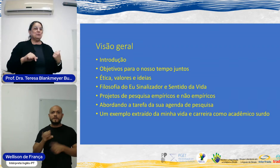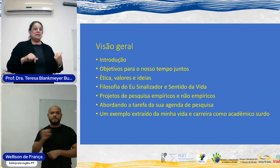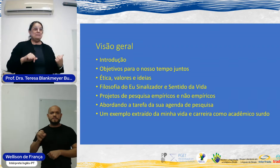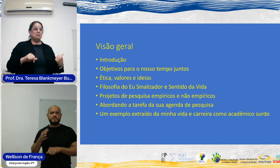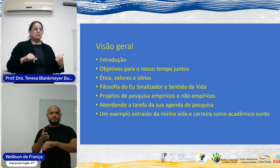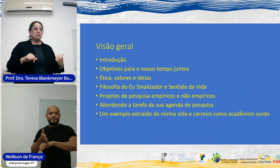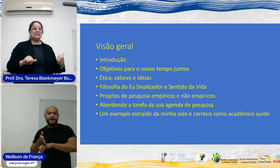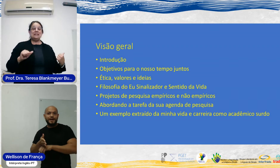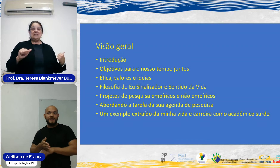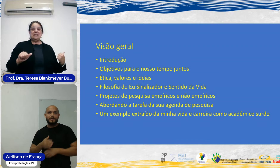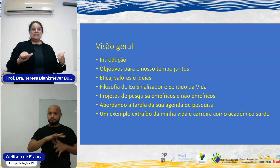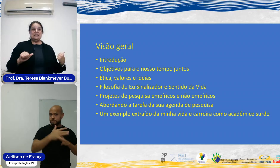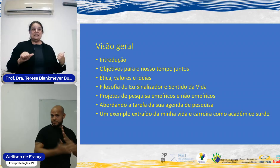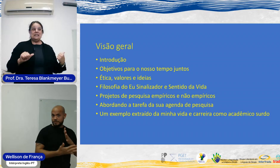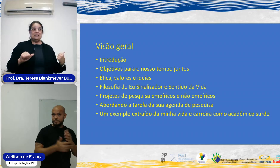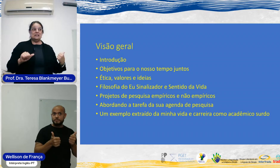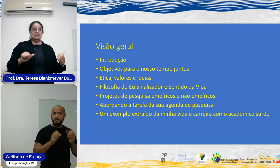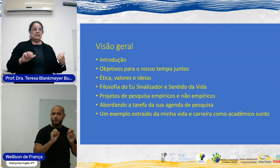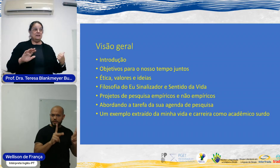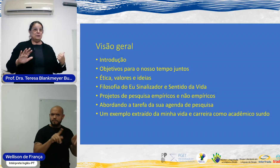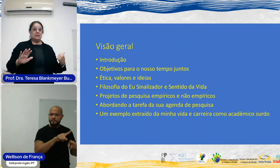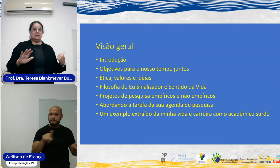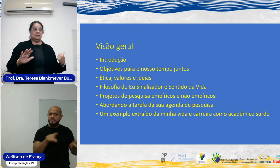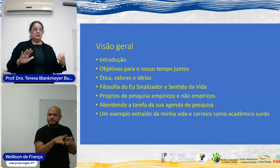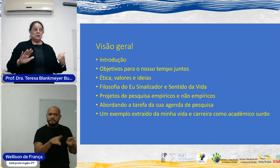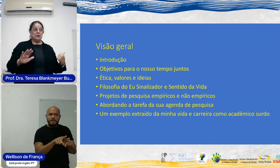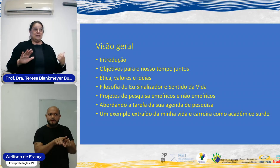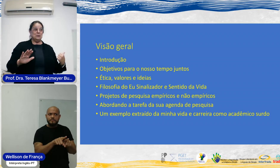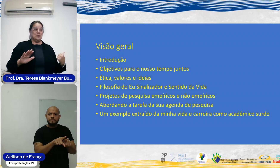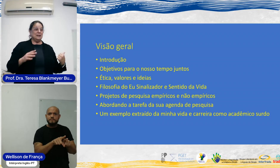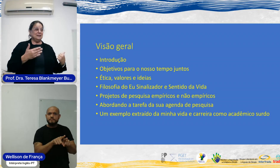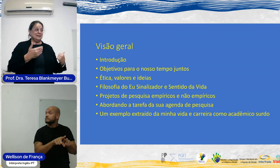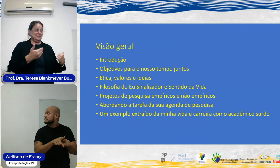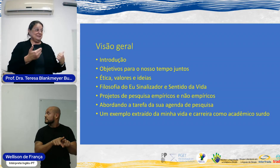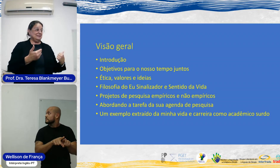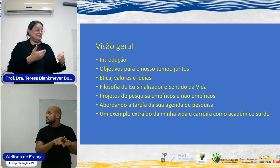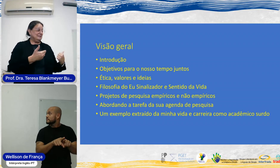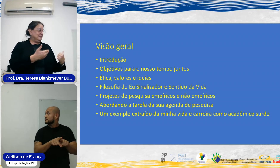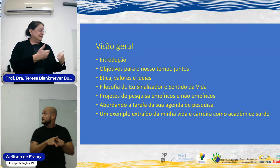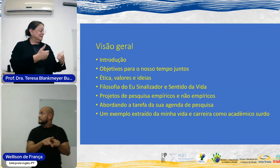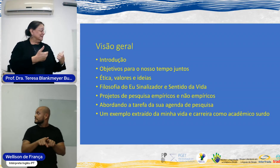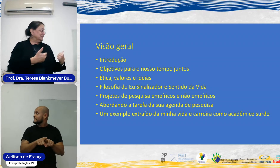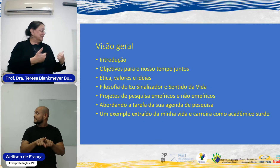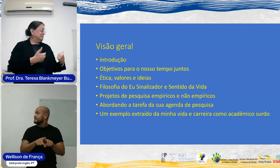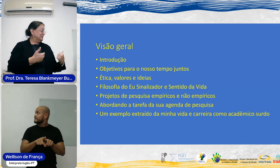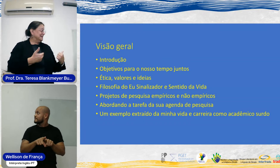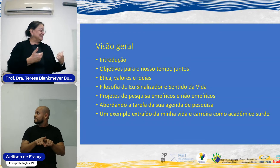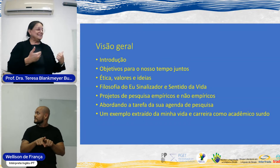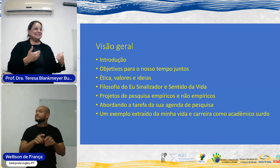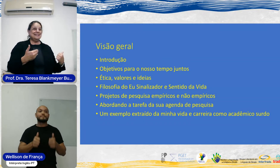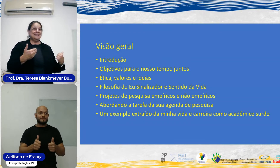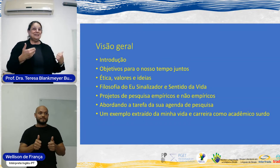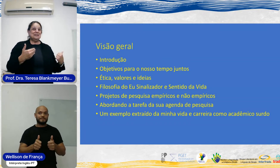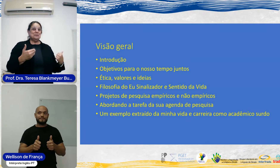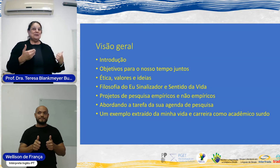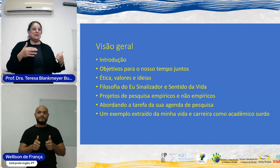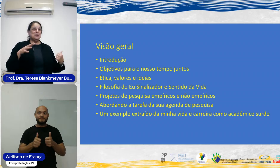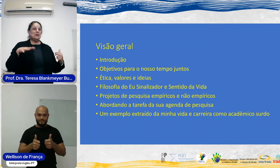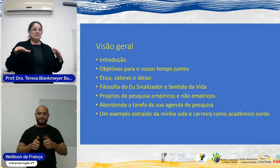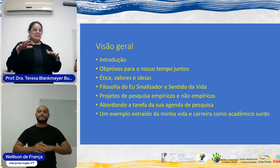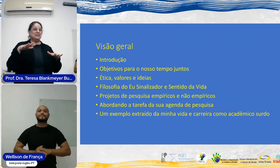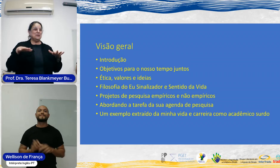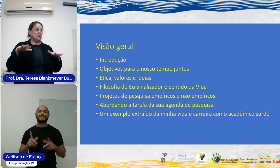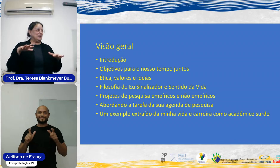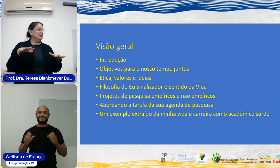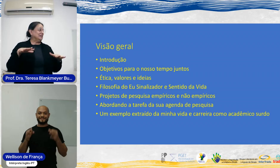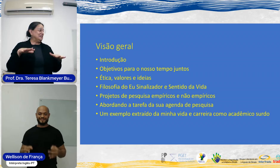accessing through Libras, is it clear? Everything's going well? It's standing in the right place? We have a lot